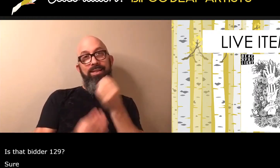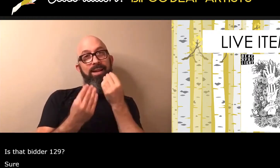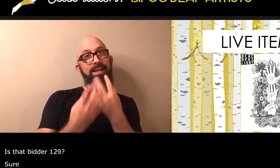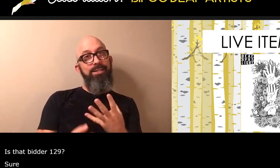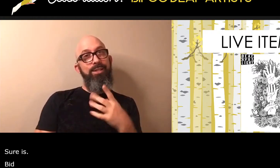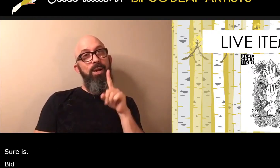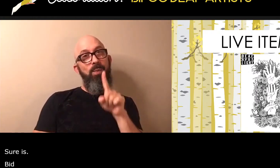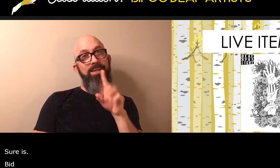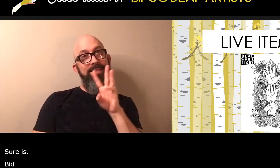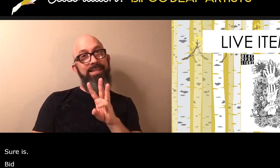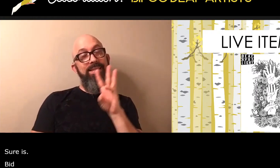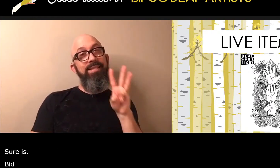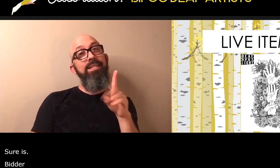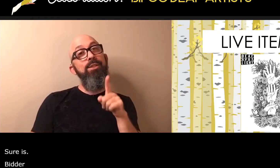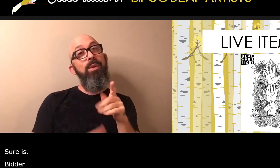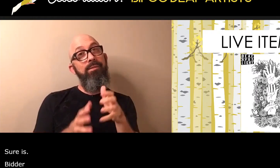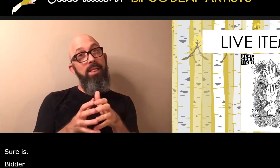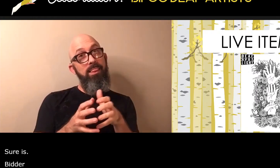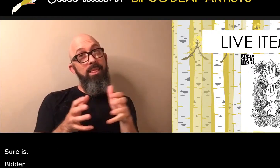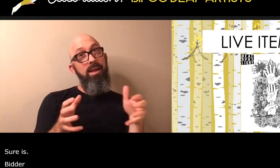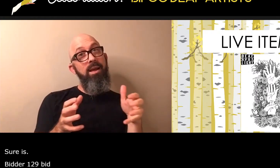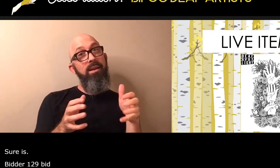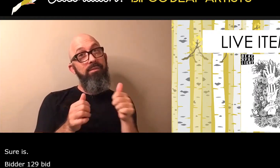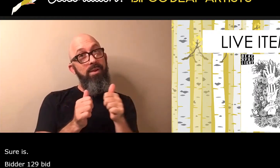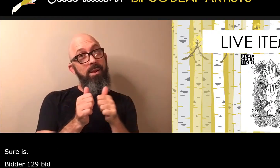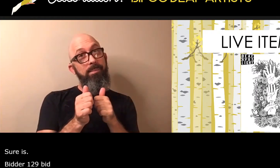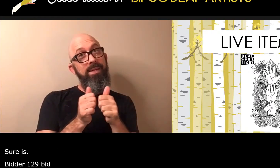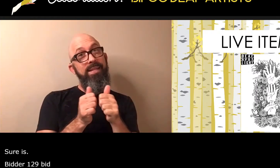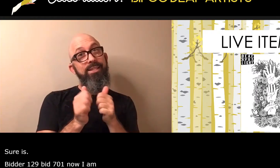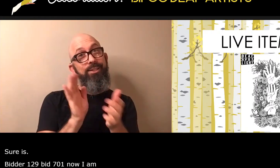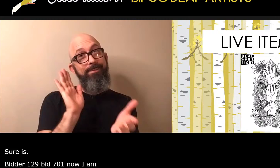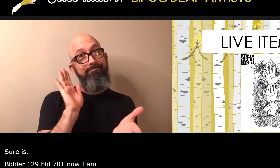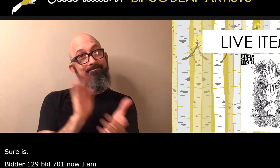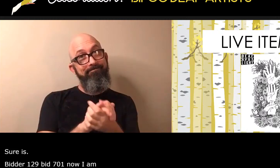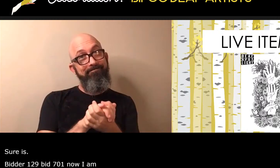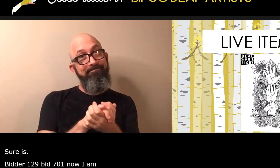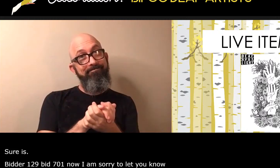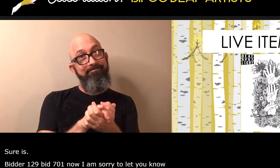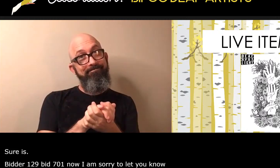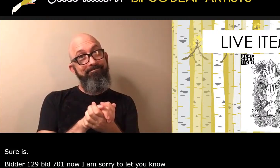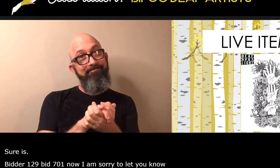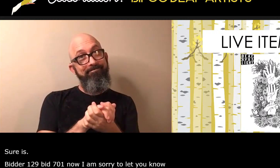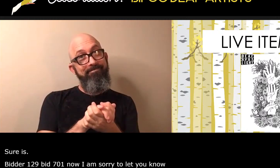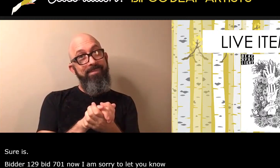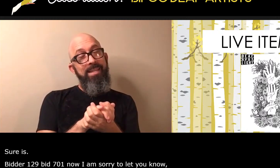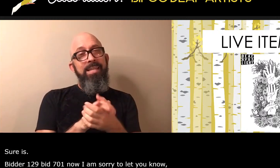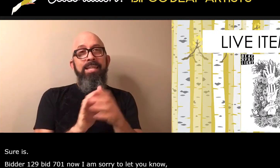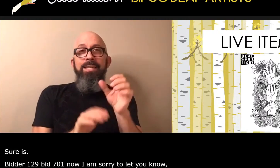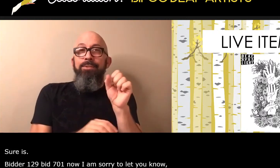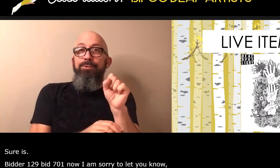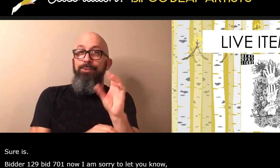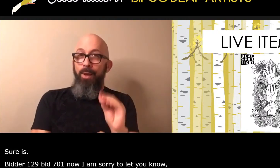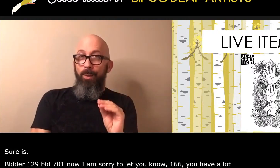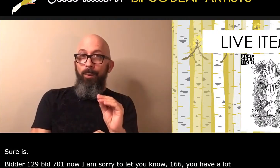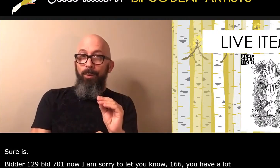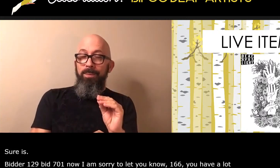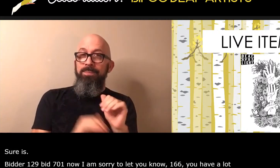is at 701. Now, I am sorry to let you know, 166, you have a lot of competition